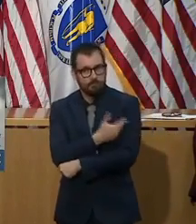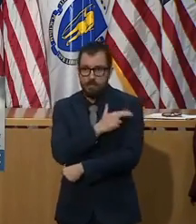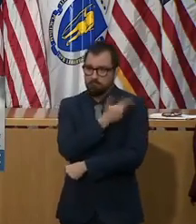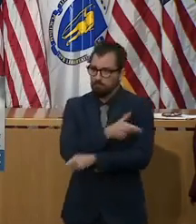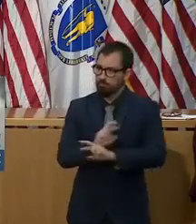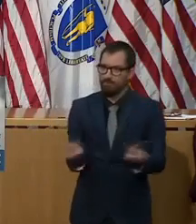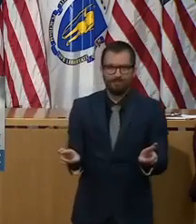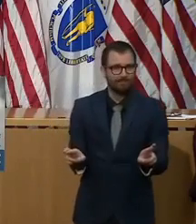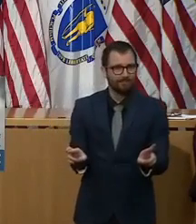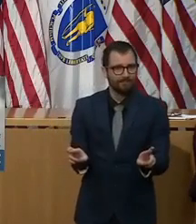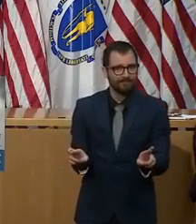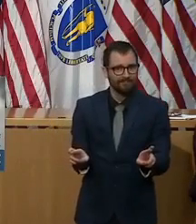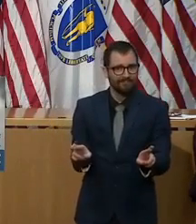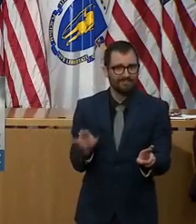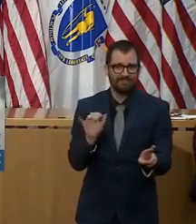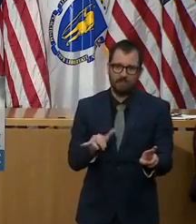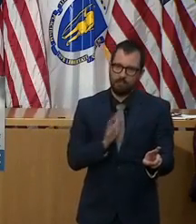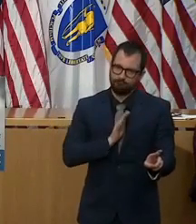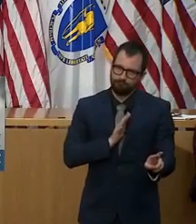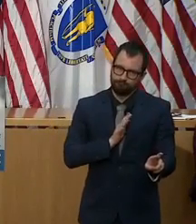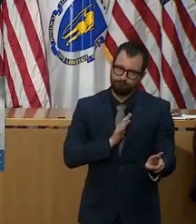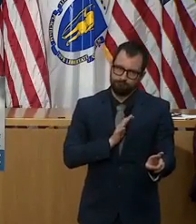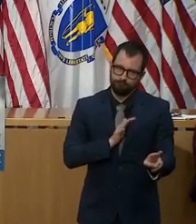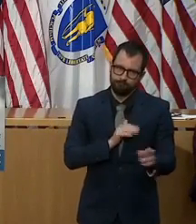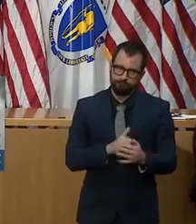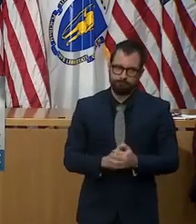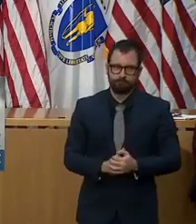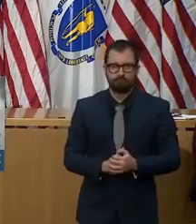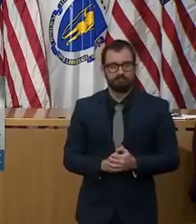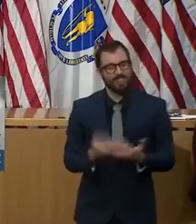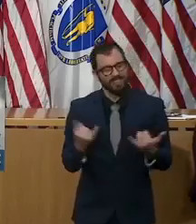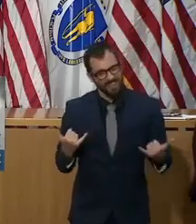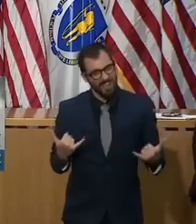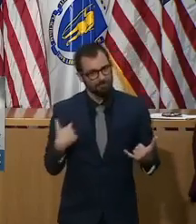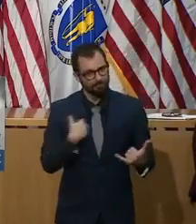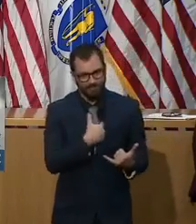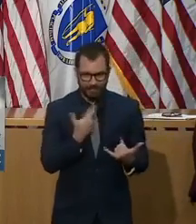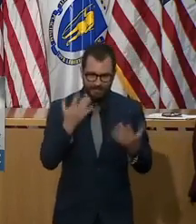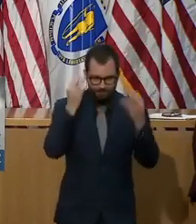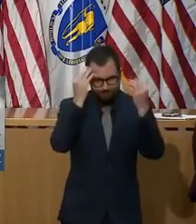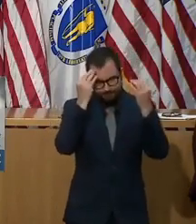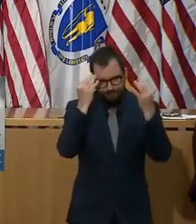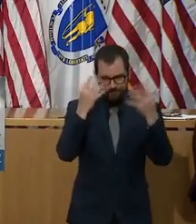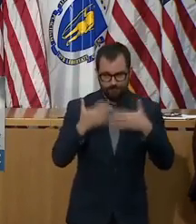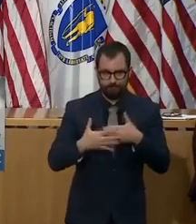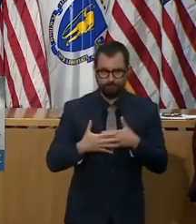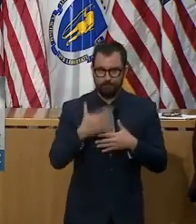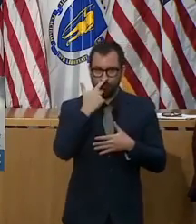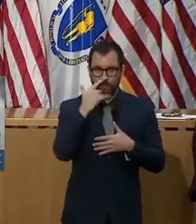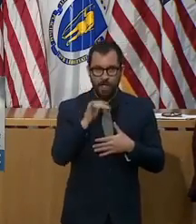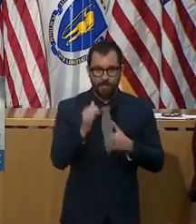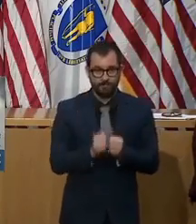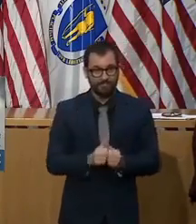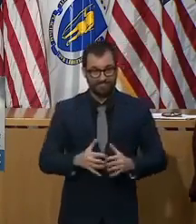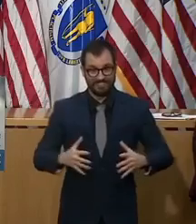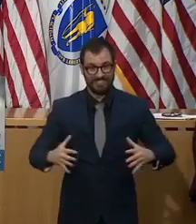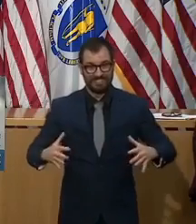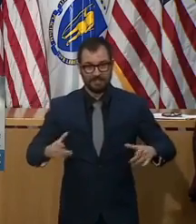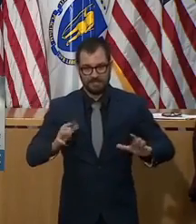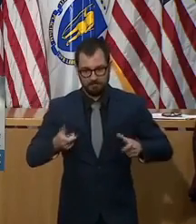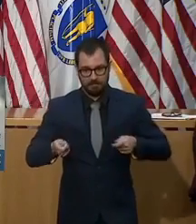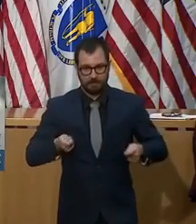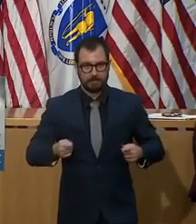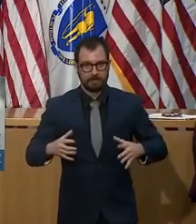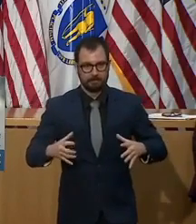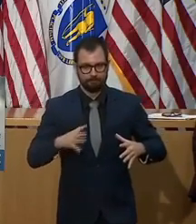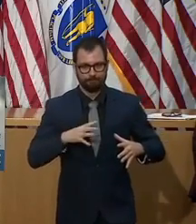important that we begin formulating a plan to reopen our economy on a phased basis. When the data suggests that COVID-19